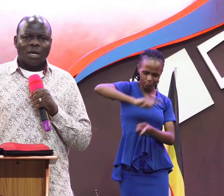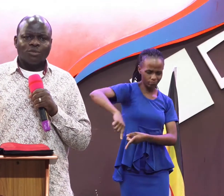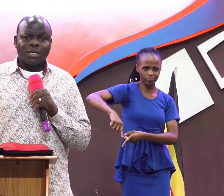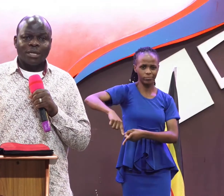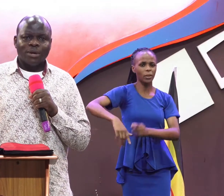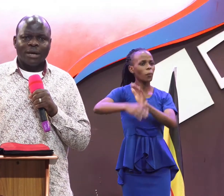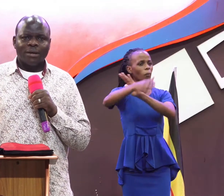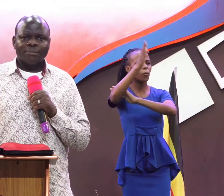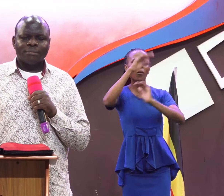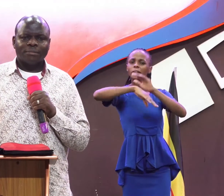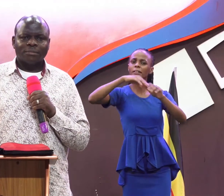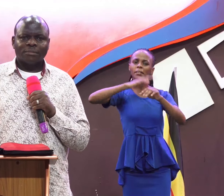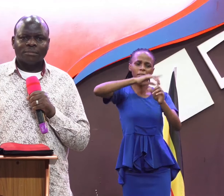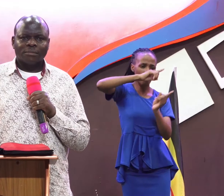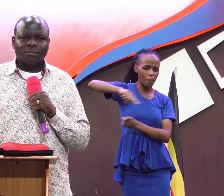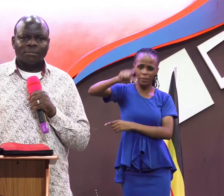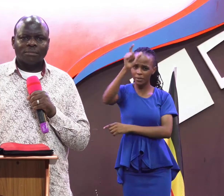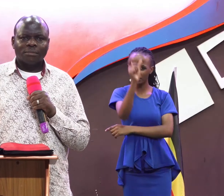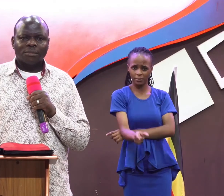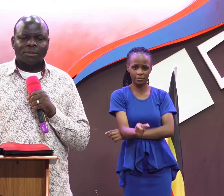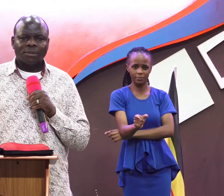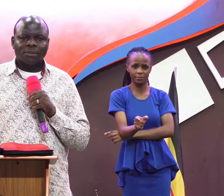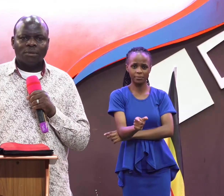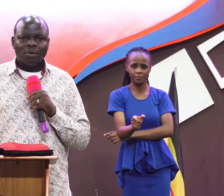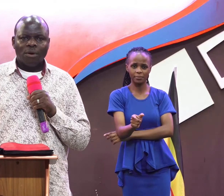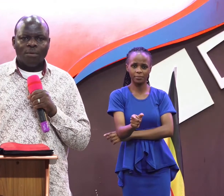such a one. Katonda teyamuleka. The Lord did not depart such a one.